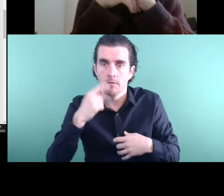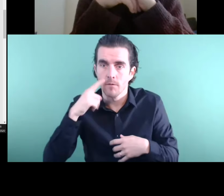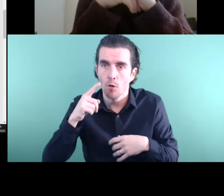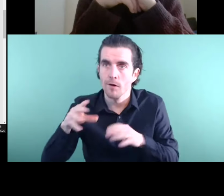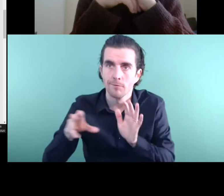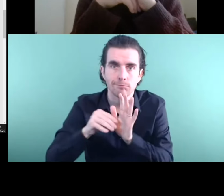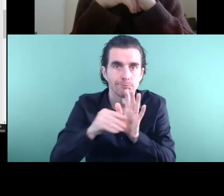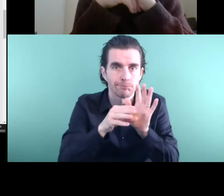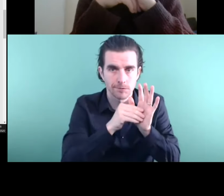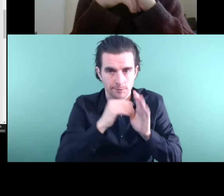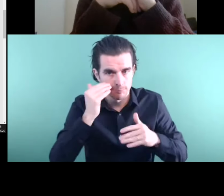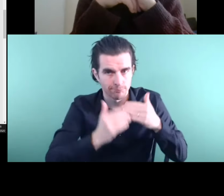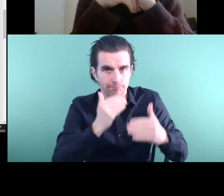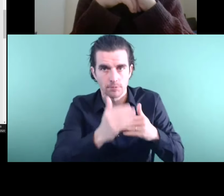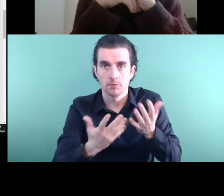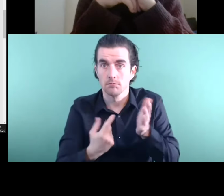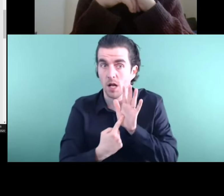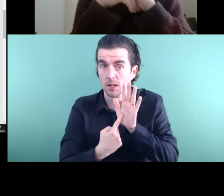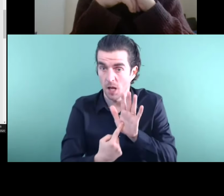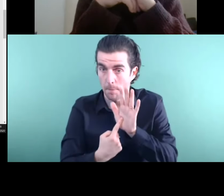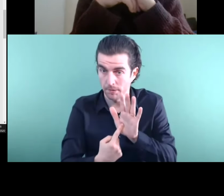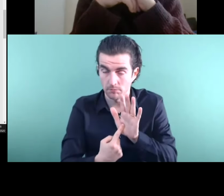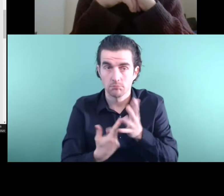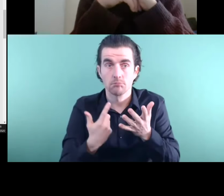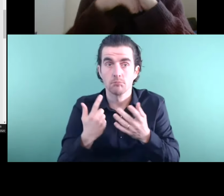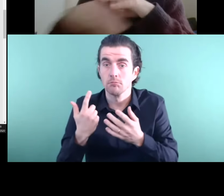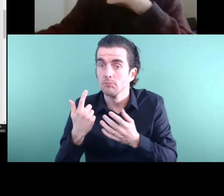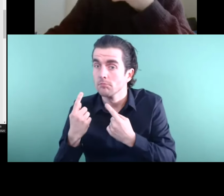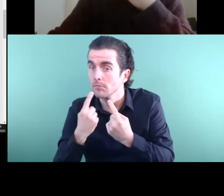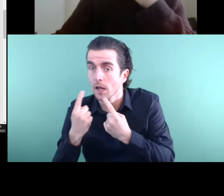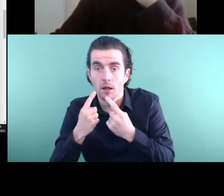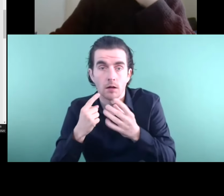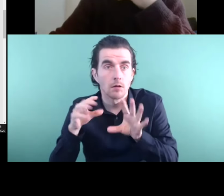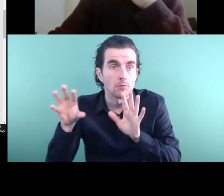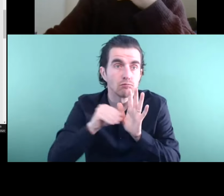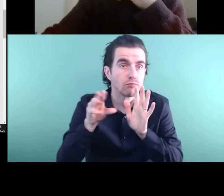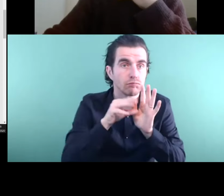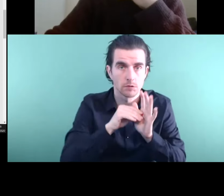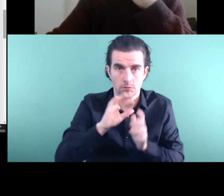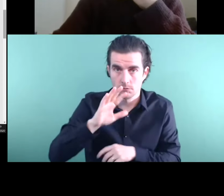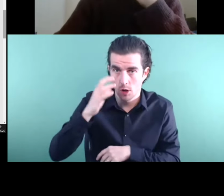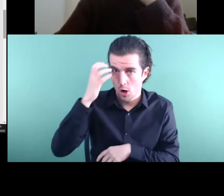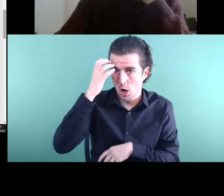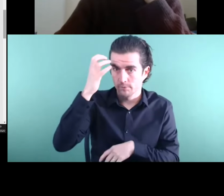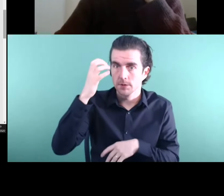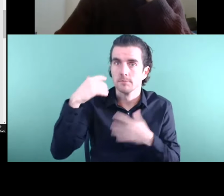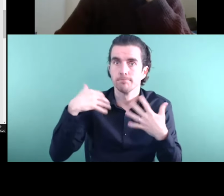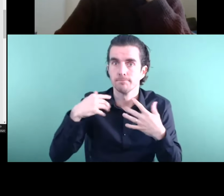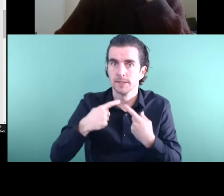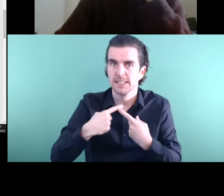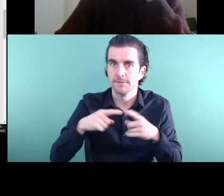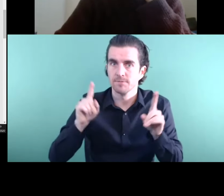are data which are produced by a number of official organizations, like the Office of National Statistics,